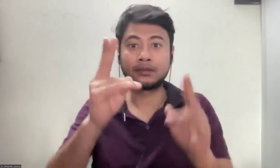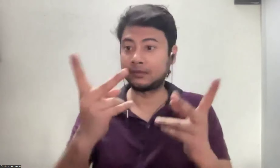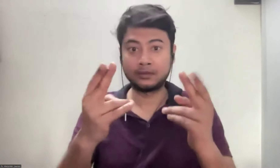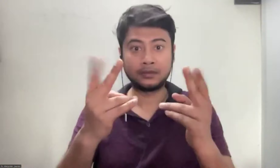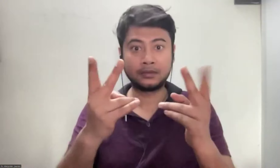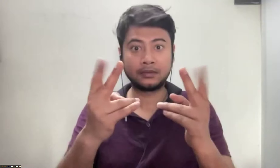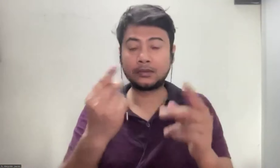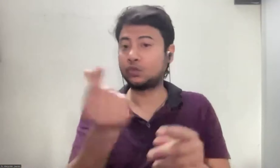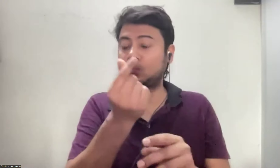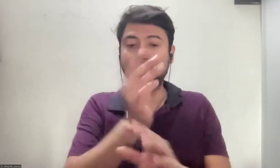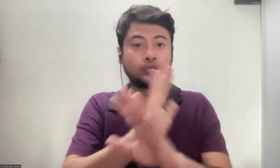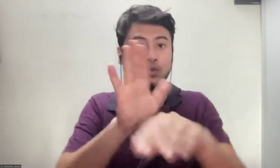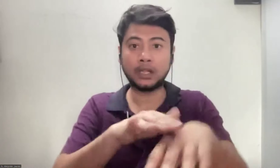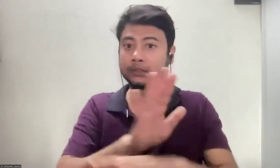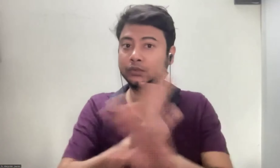on Tulsi.